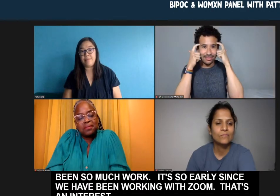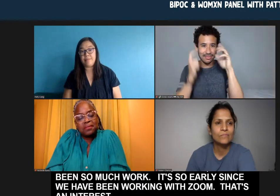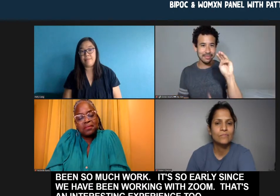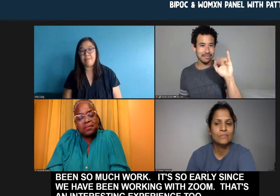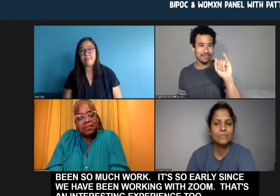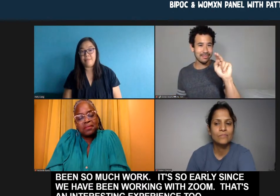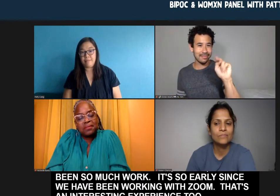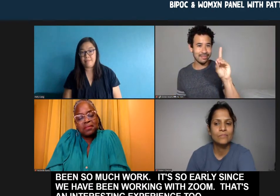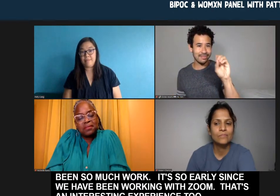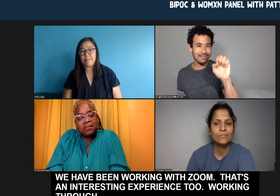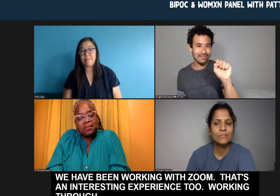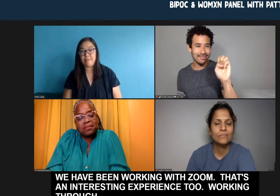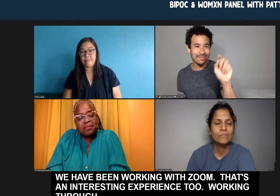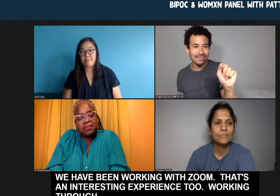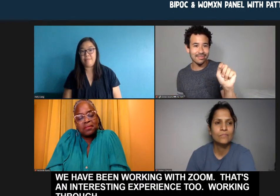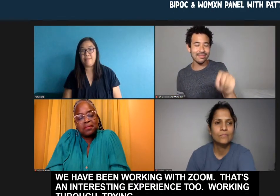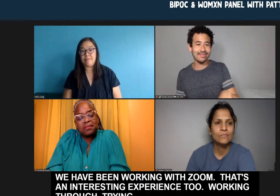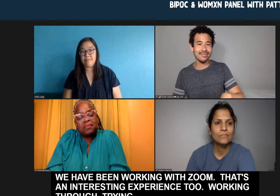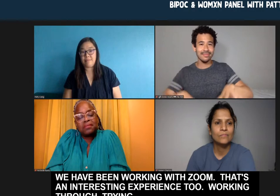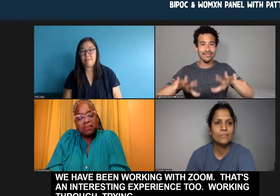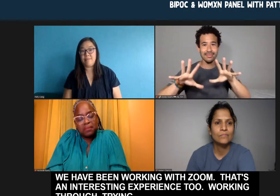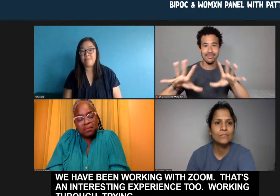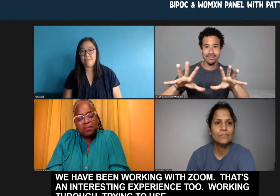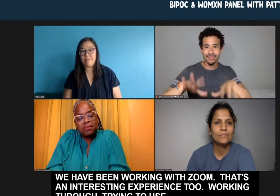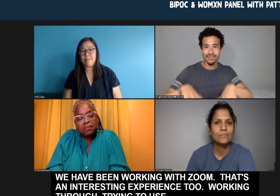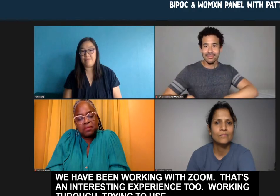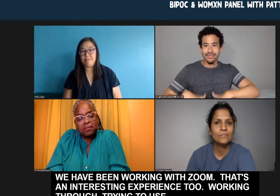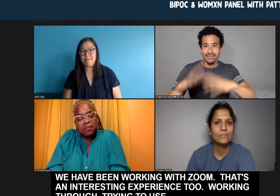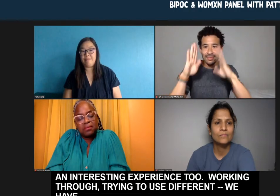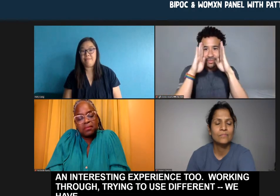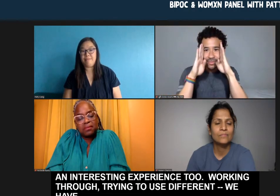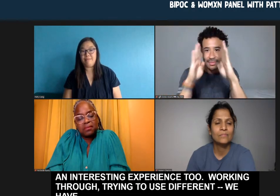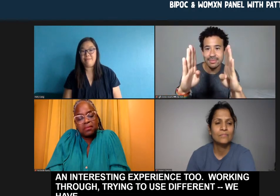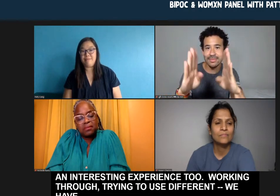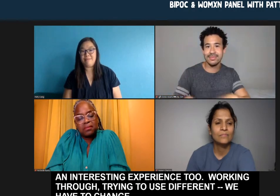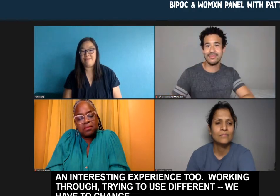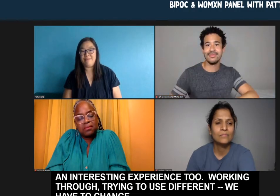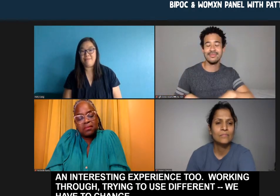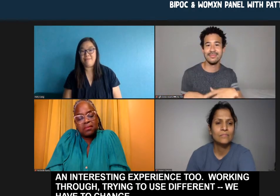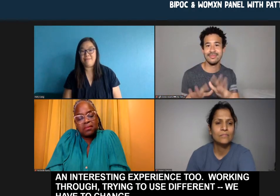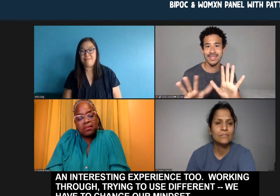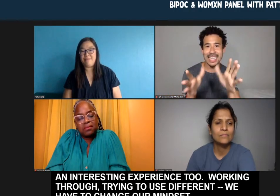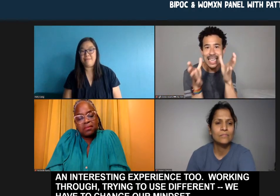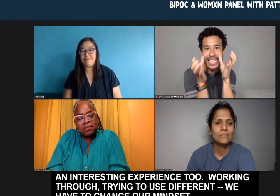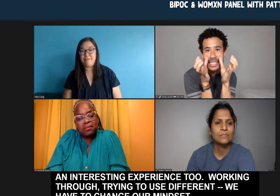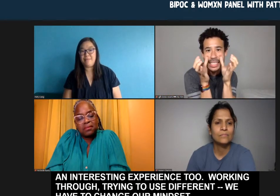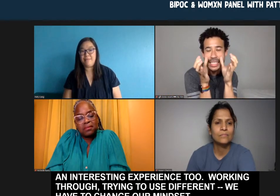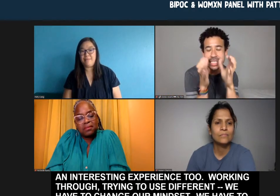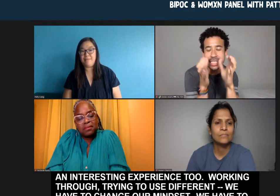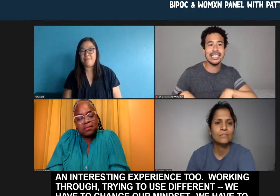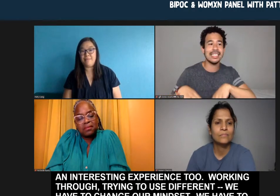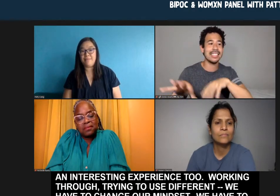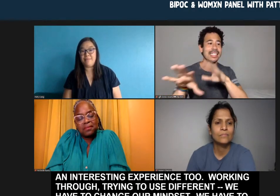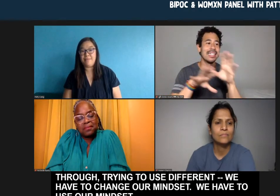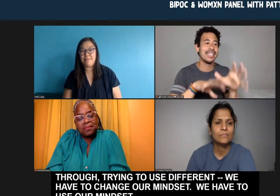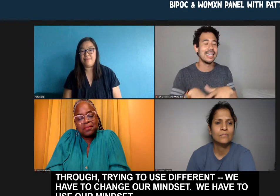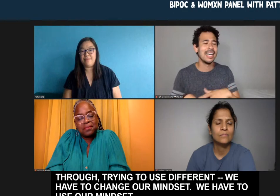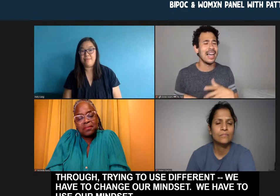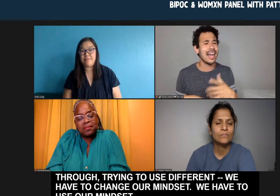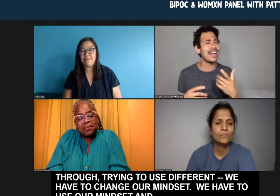use different minds, we have to change our mindset. We have to really use our mindset and focus and listen.